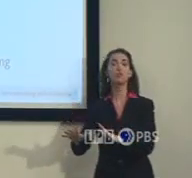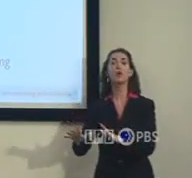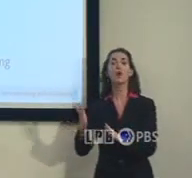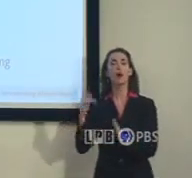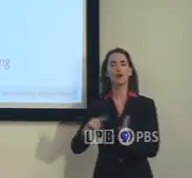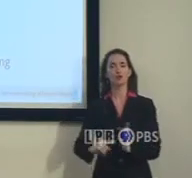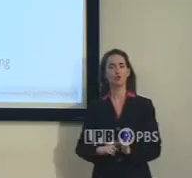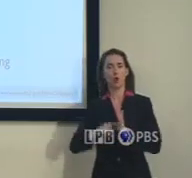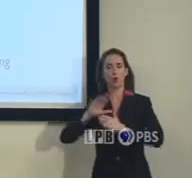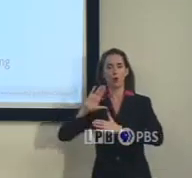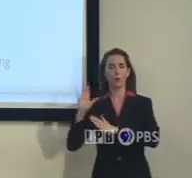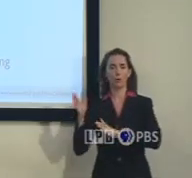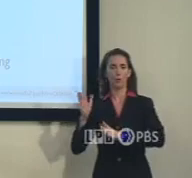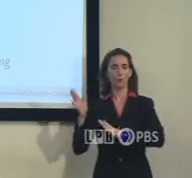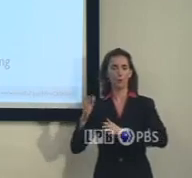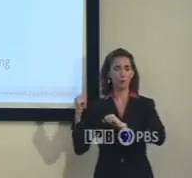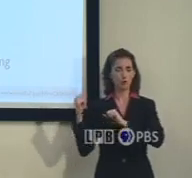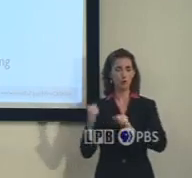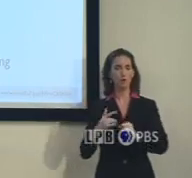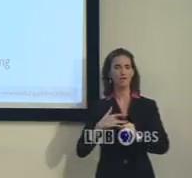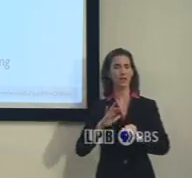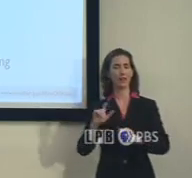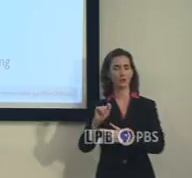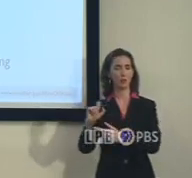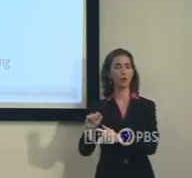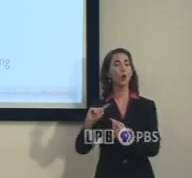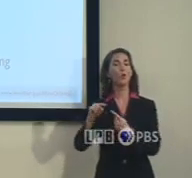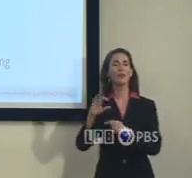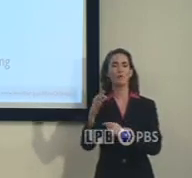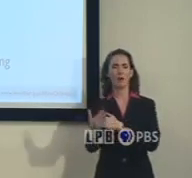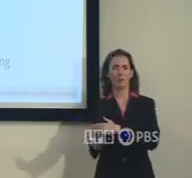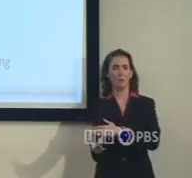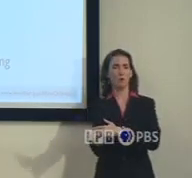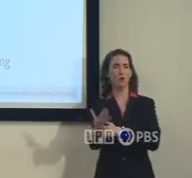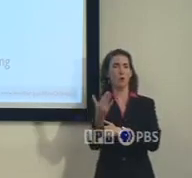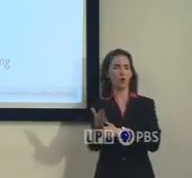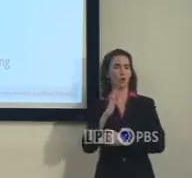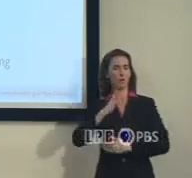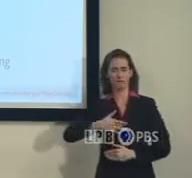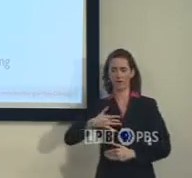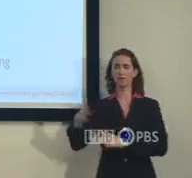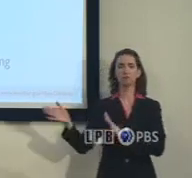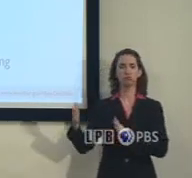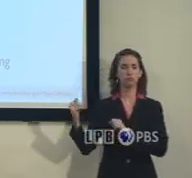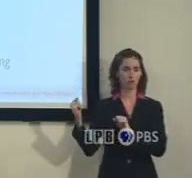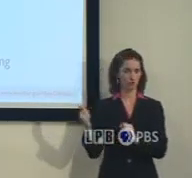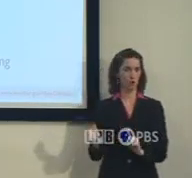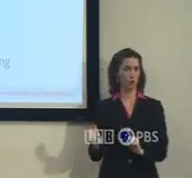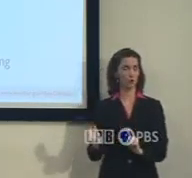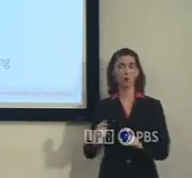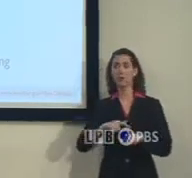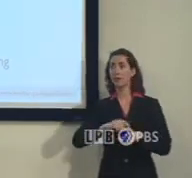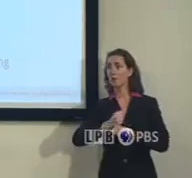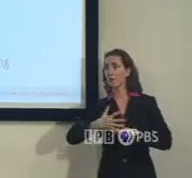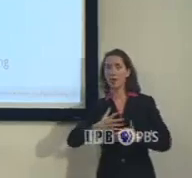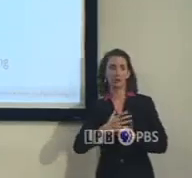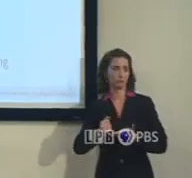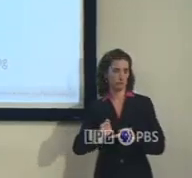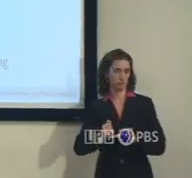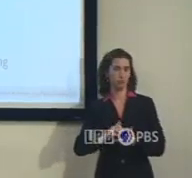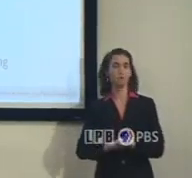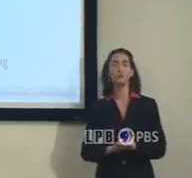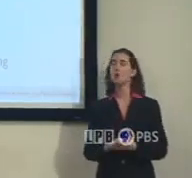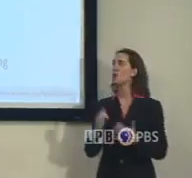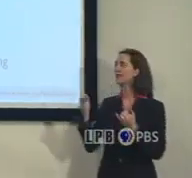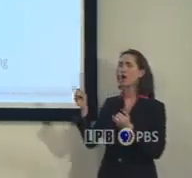force winds may come in earlier on the day on Friday. There's a little bit of uncertainty exactly with the track